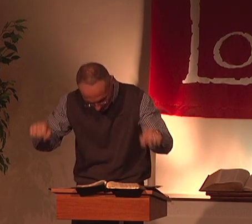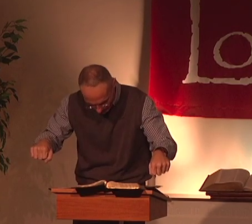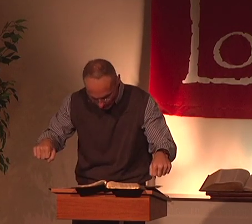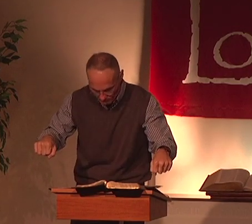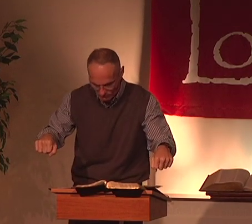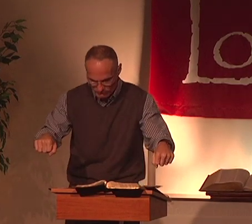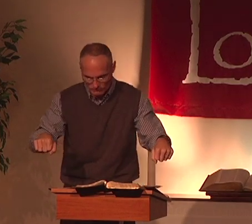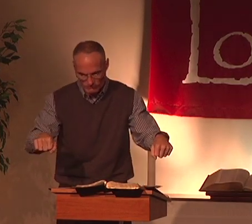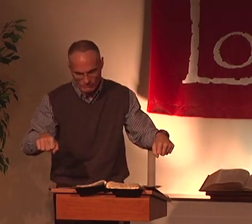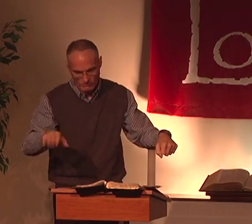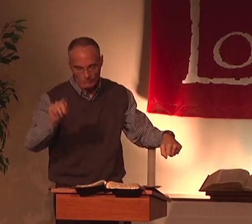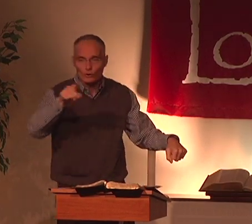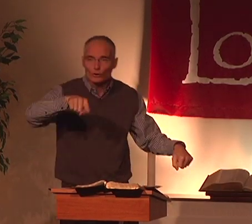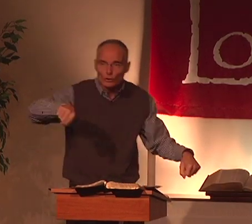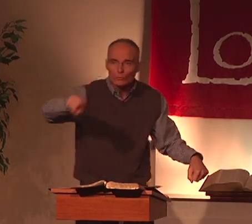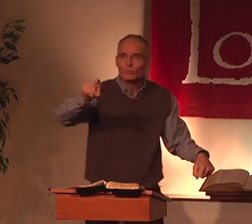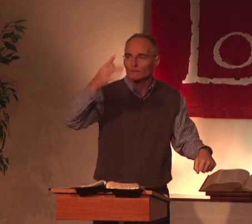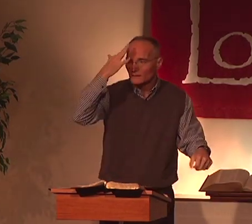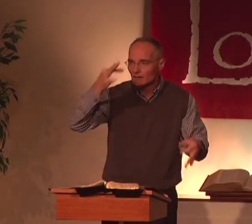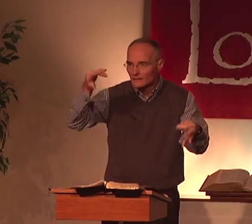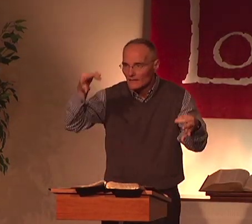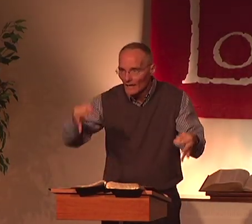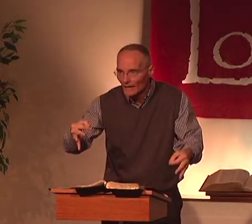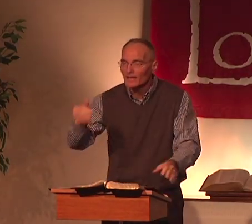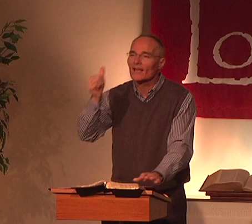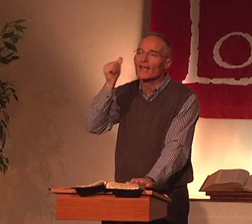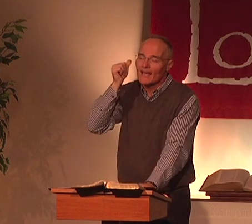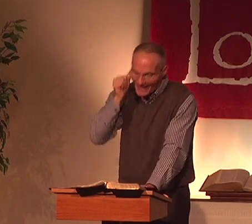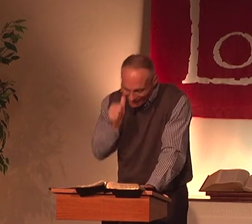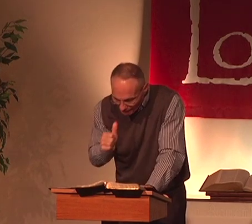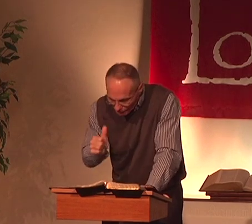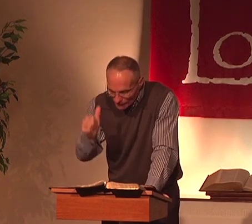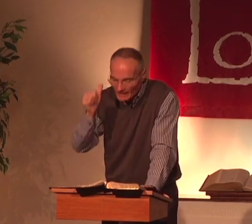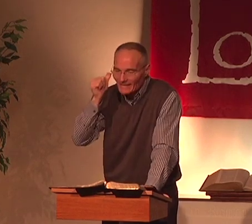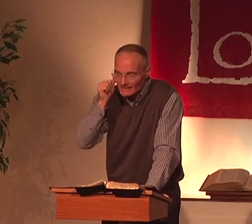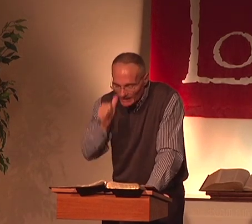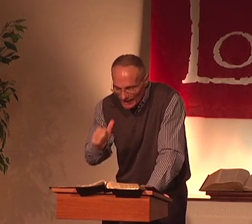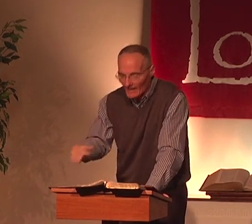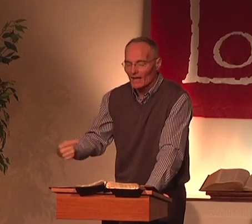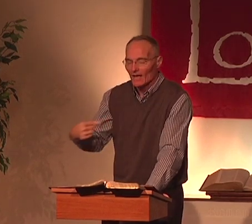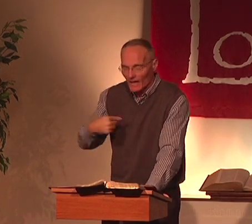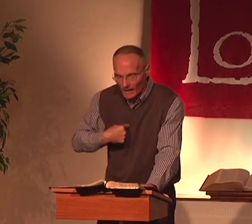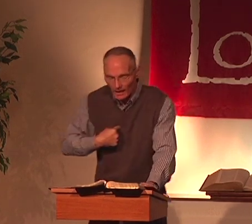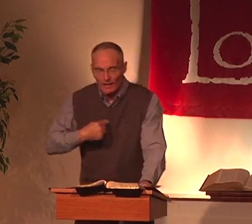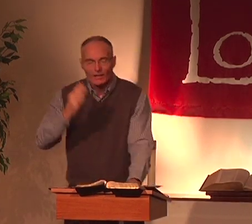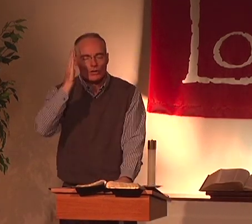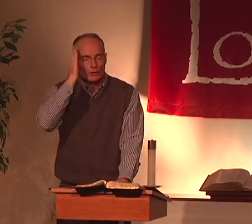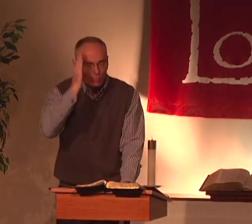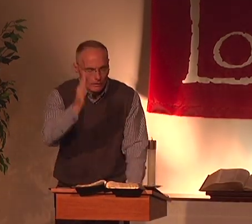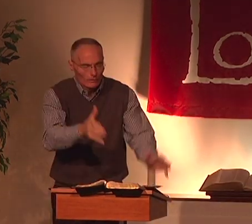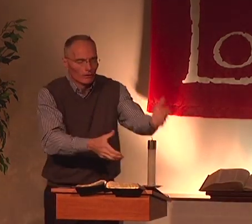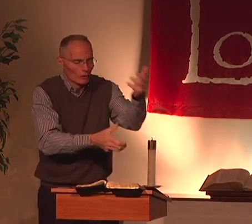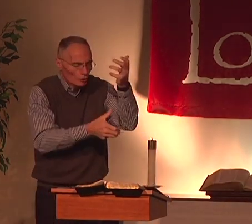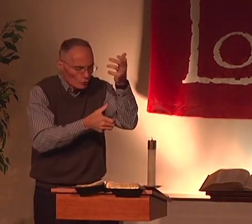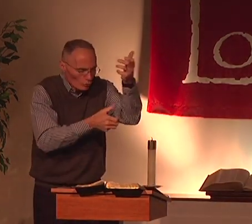You can But you need To decide Every day That I will